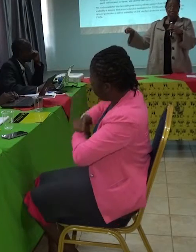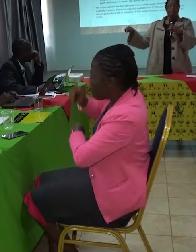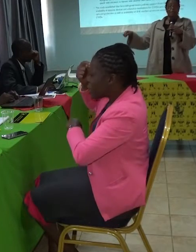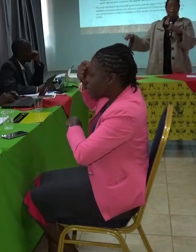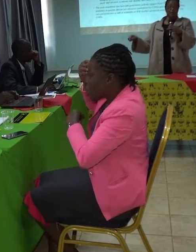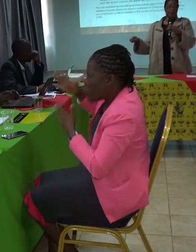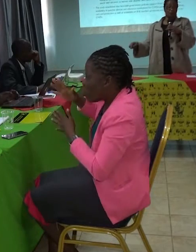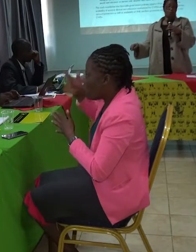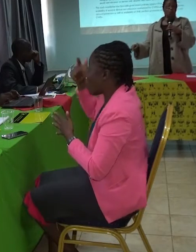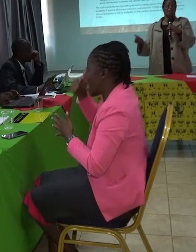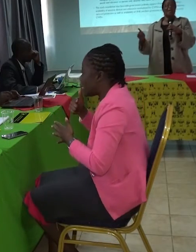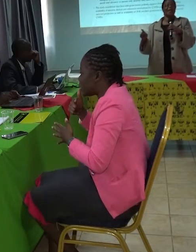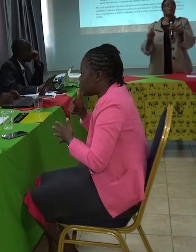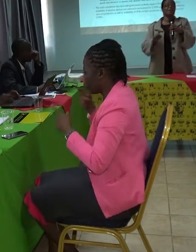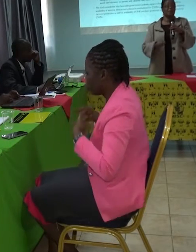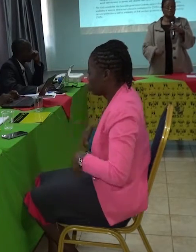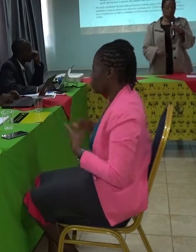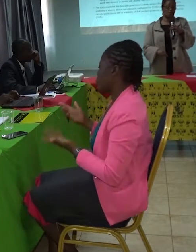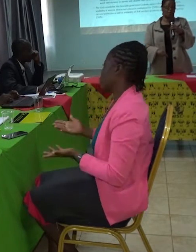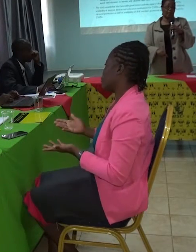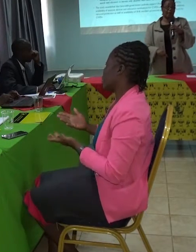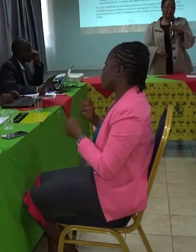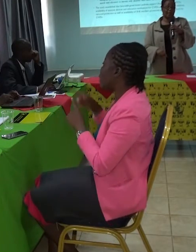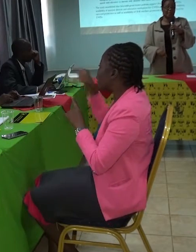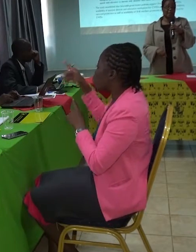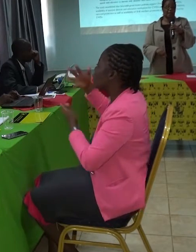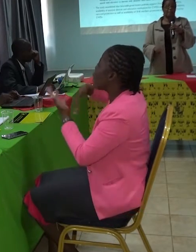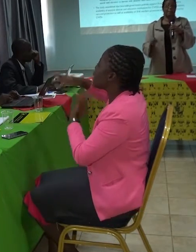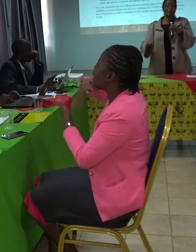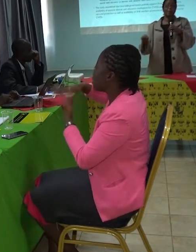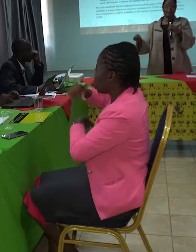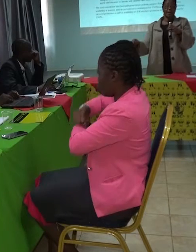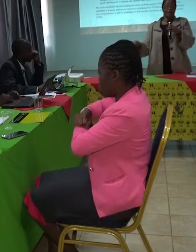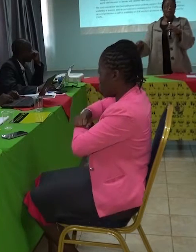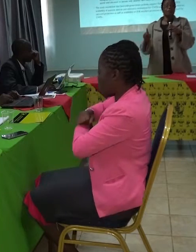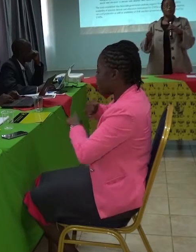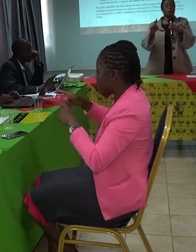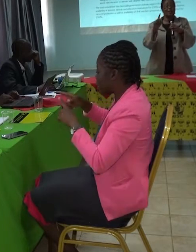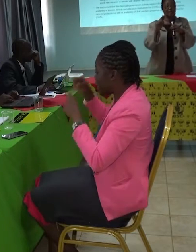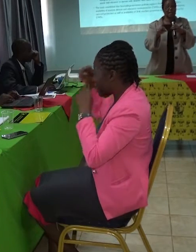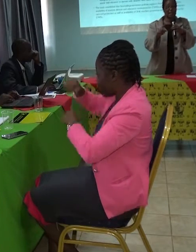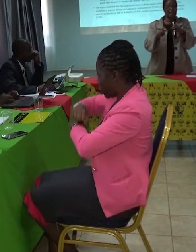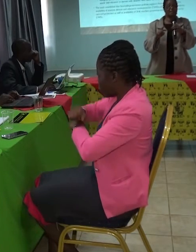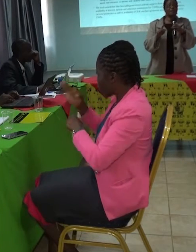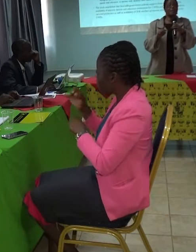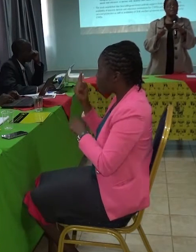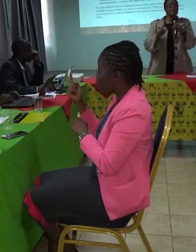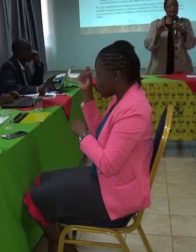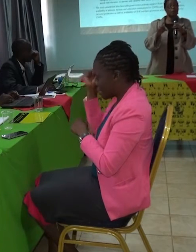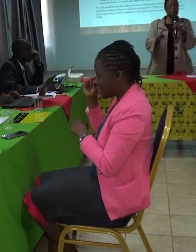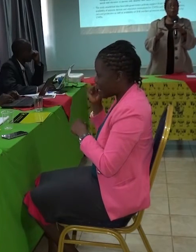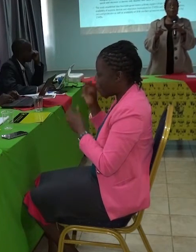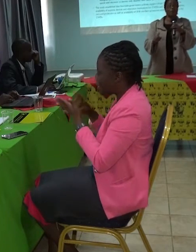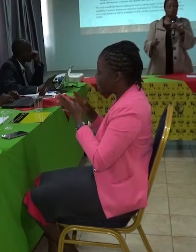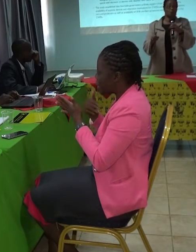And it being a primary school most likely was a mixed school. Am I right? But the secondary, even if it was one gender, it meant that it